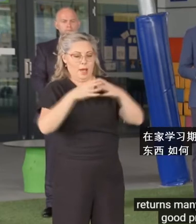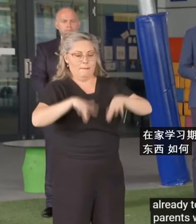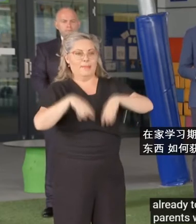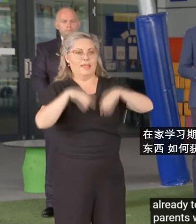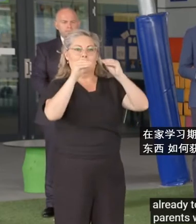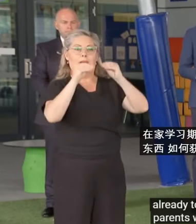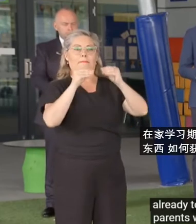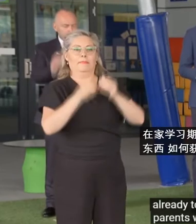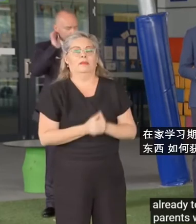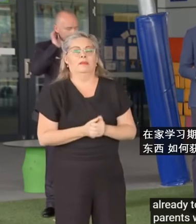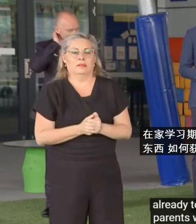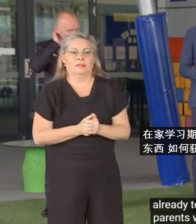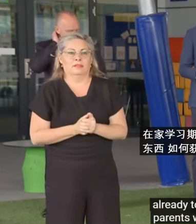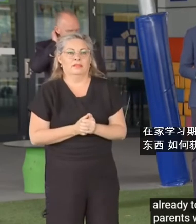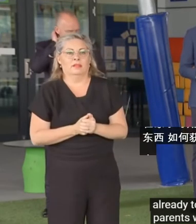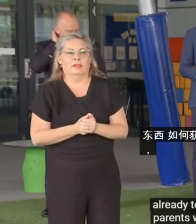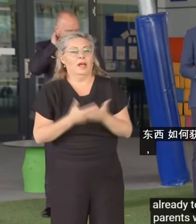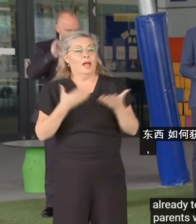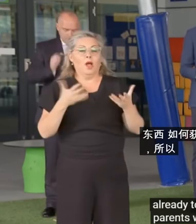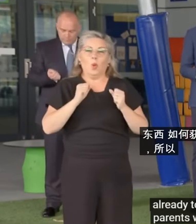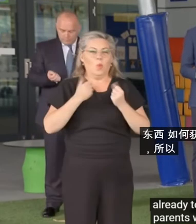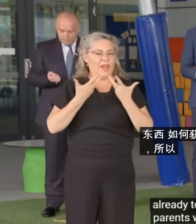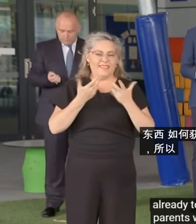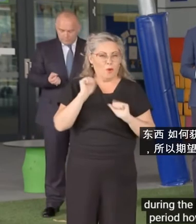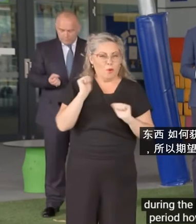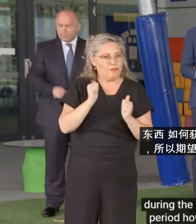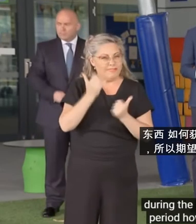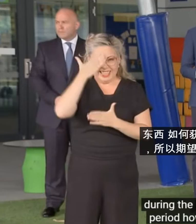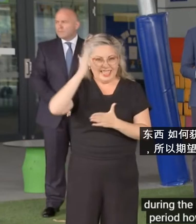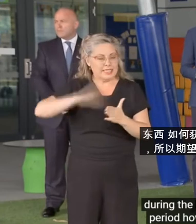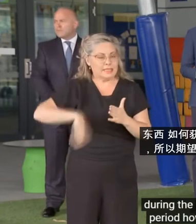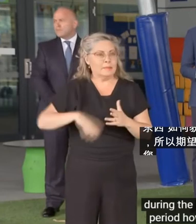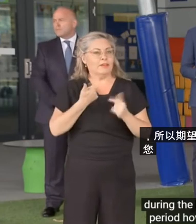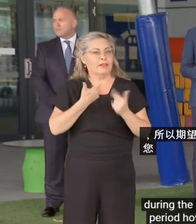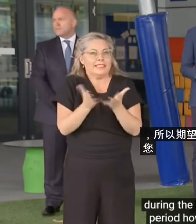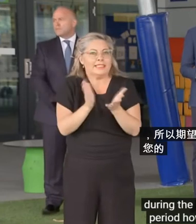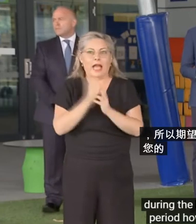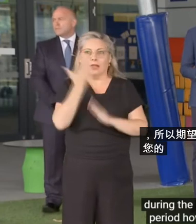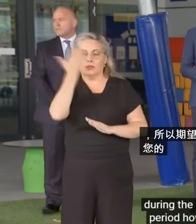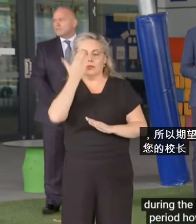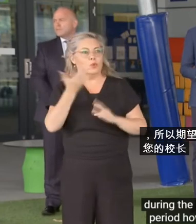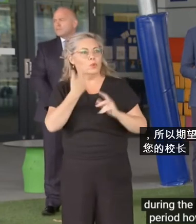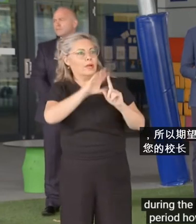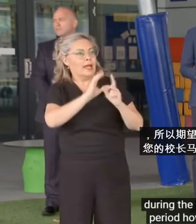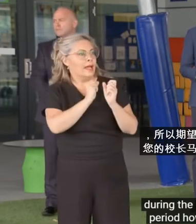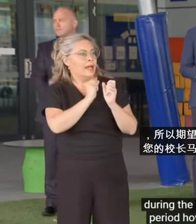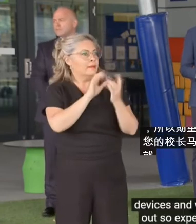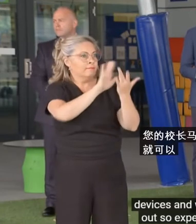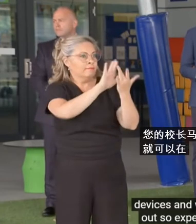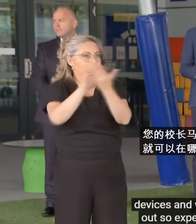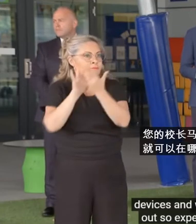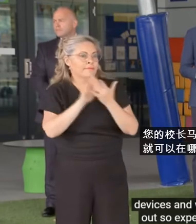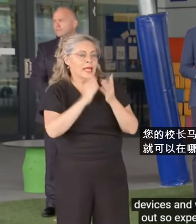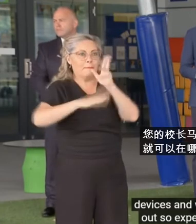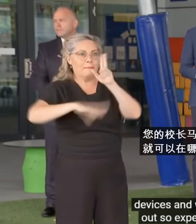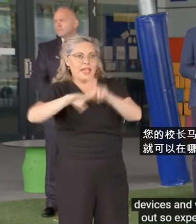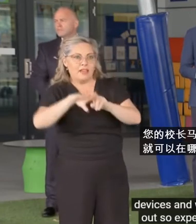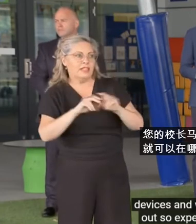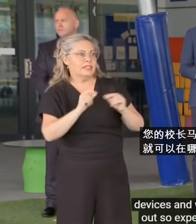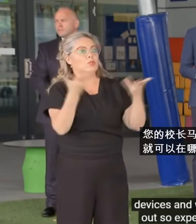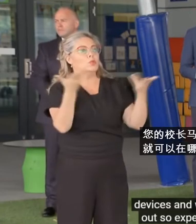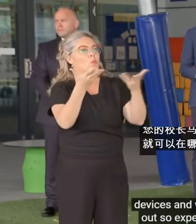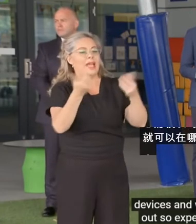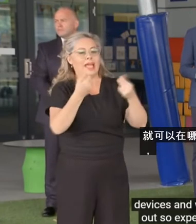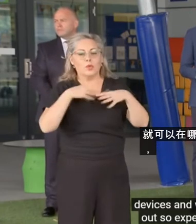how to get things like devices and workbooks and packs out. So expect to get that advice from your principals imminently in terms of where you can pick up